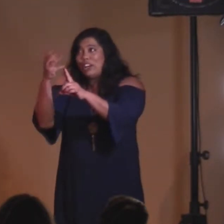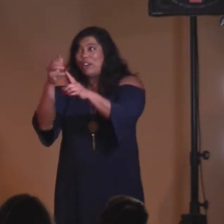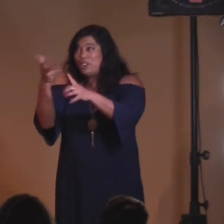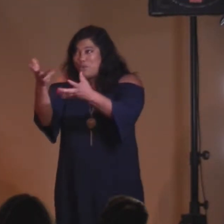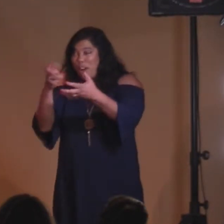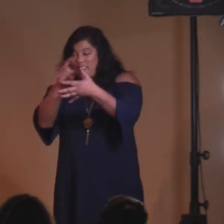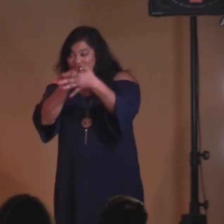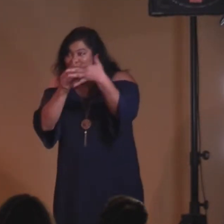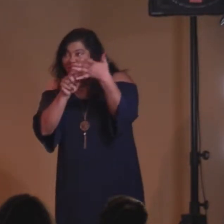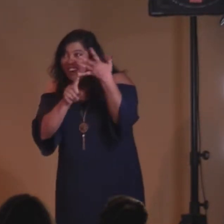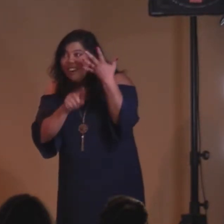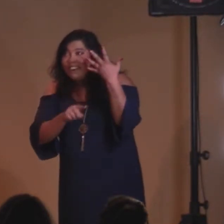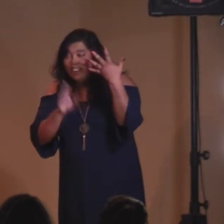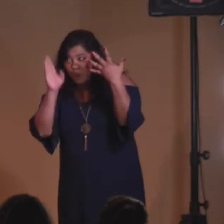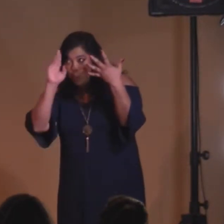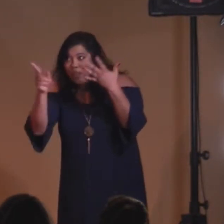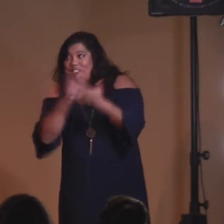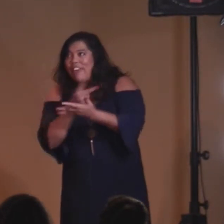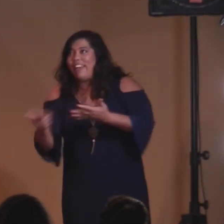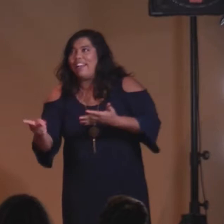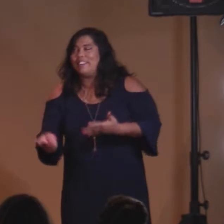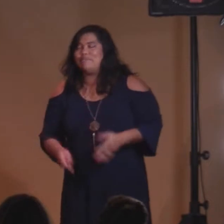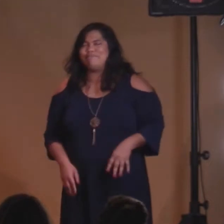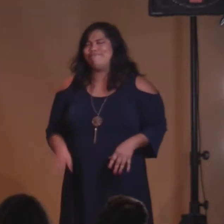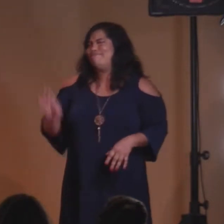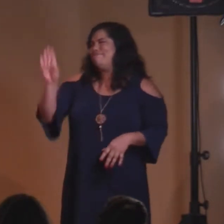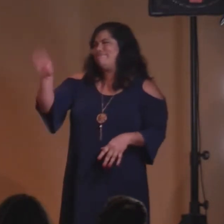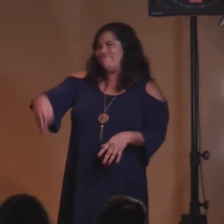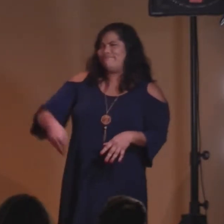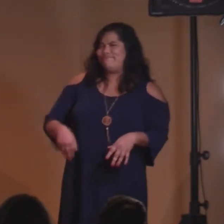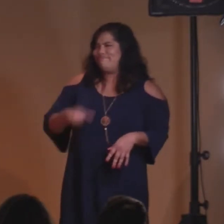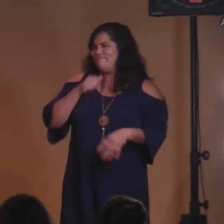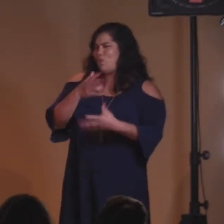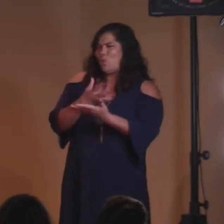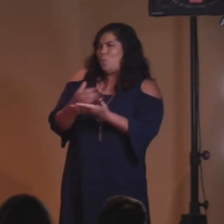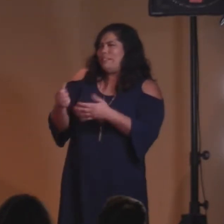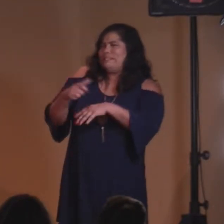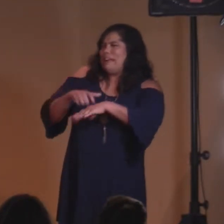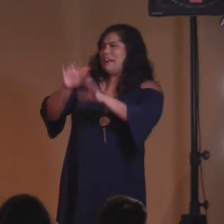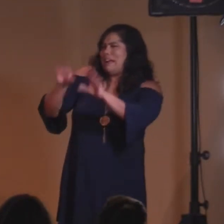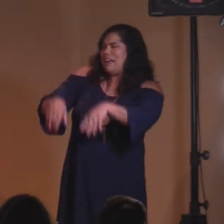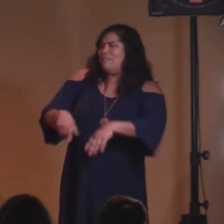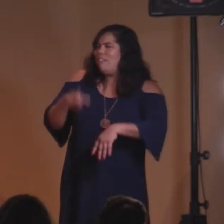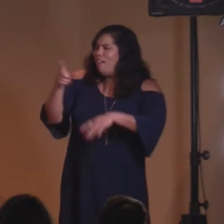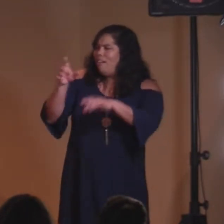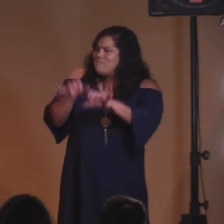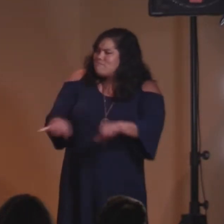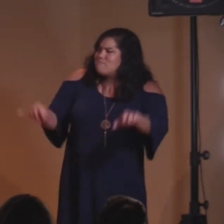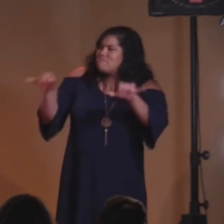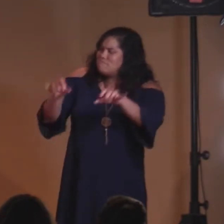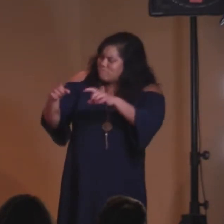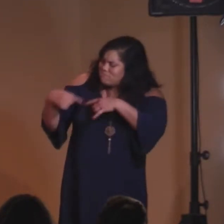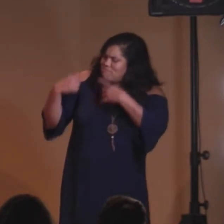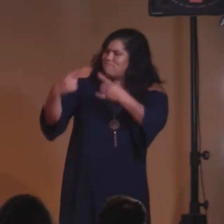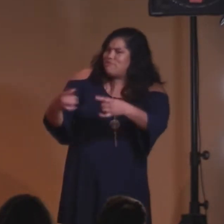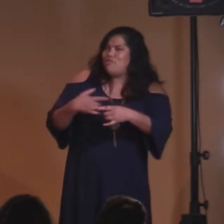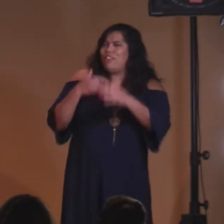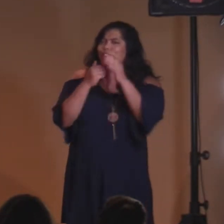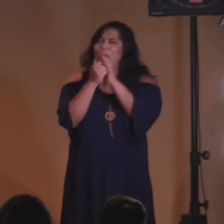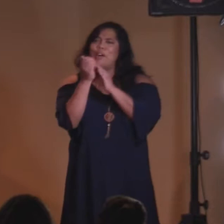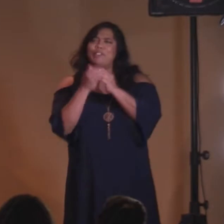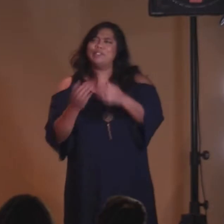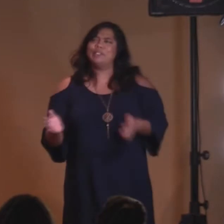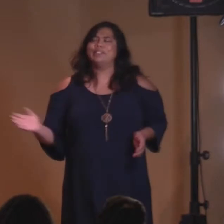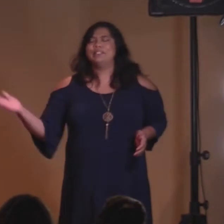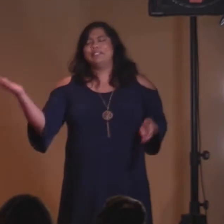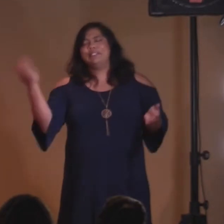to do, it's going to fail. Don't even bother. Just do what you've always done. That's comfortable.